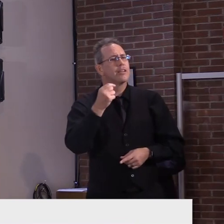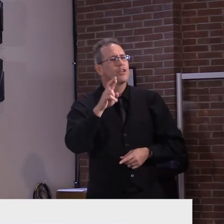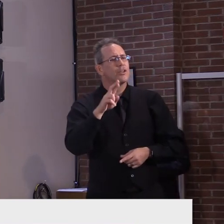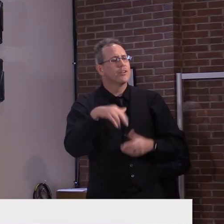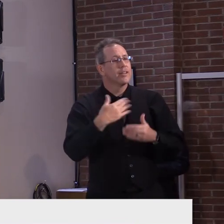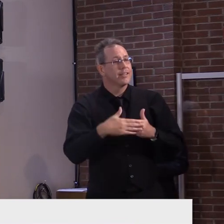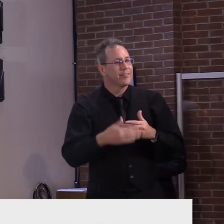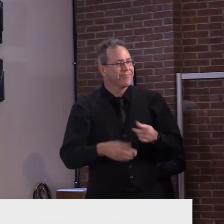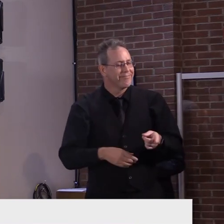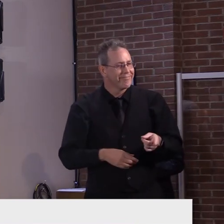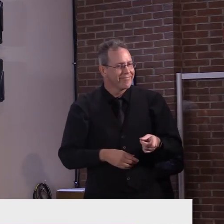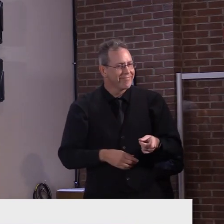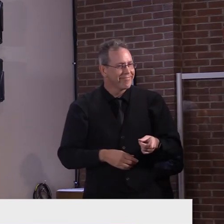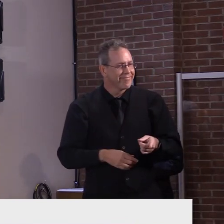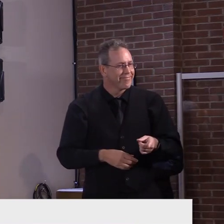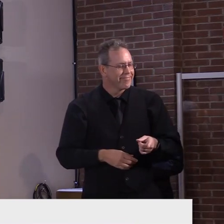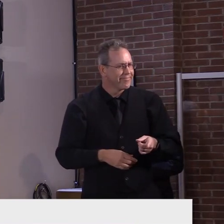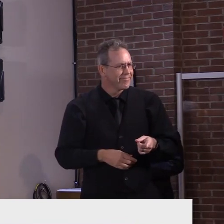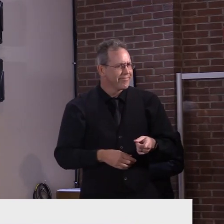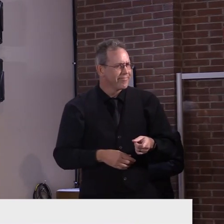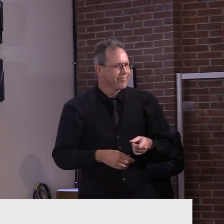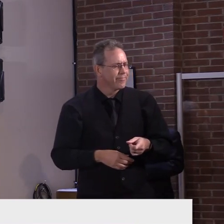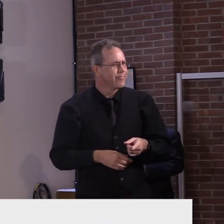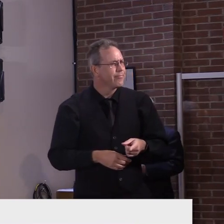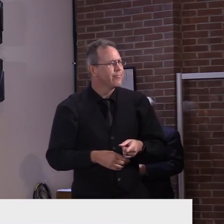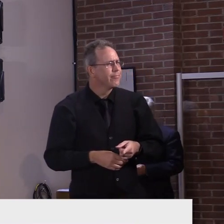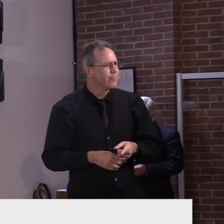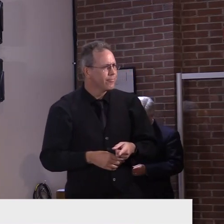Thanks, Jason. Question for the governor specifically.